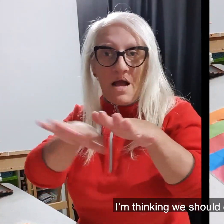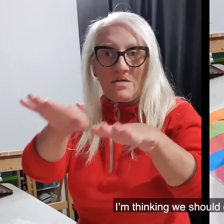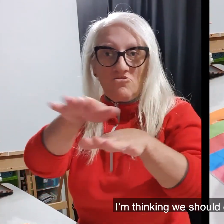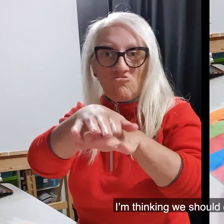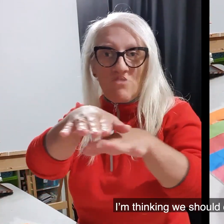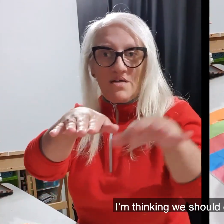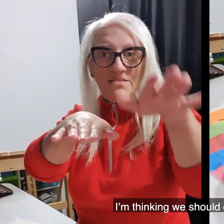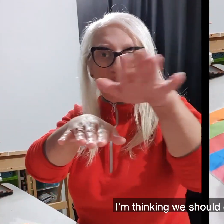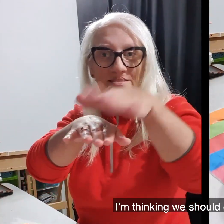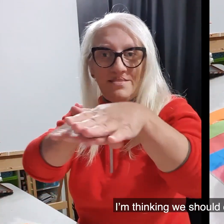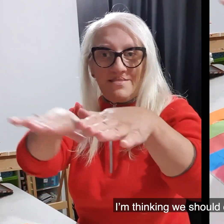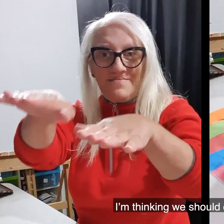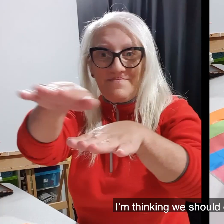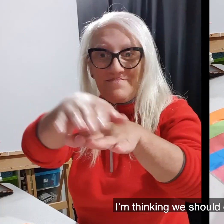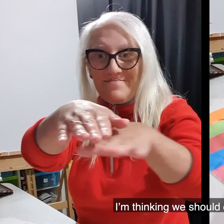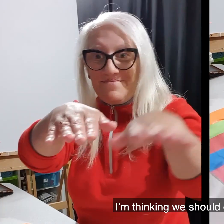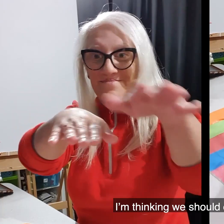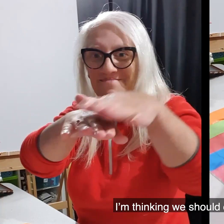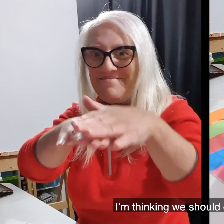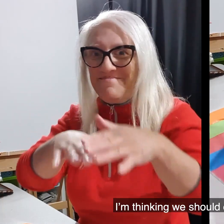I'm thinking we should do Mardi Gras.